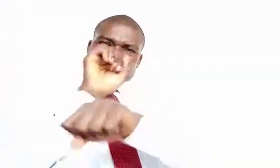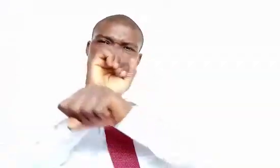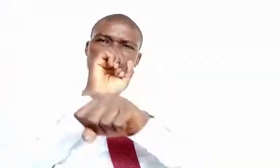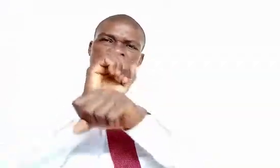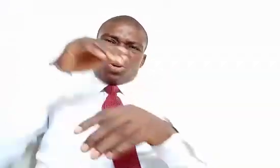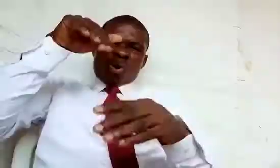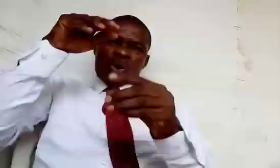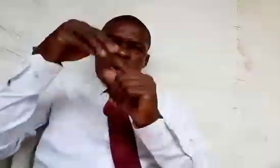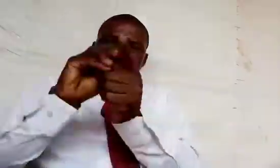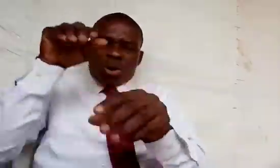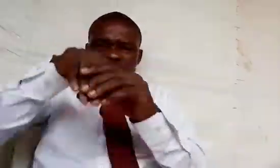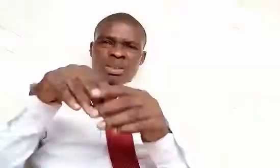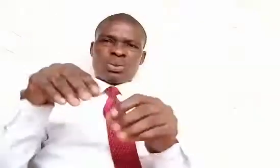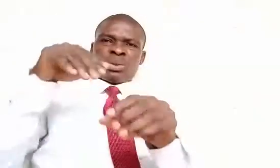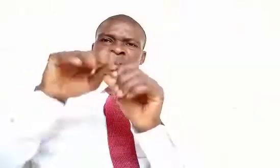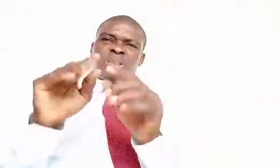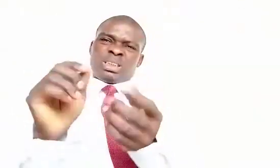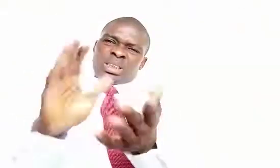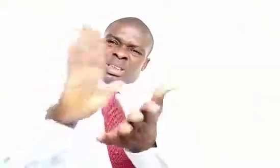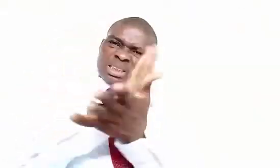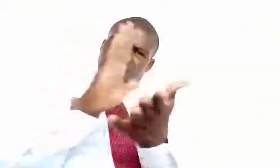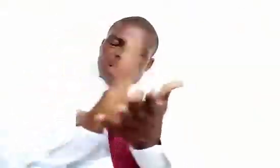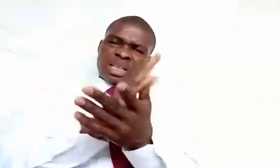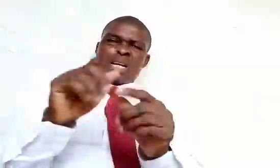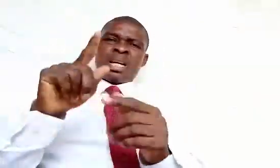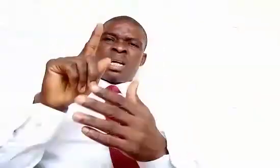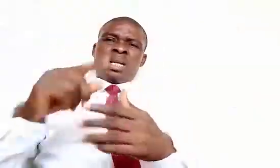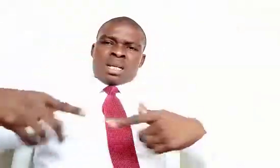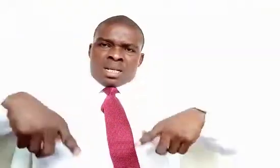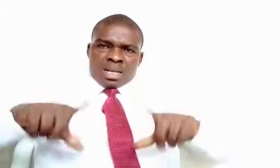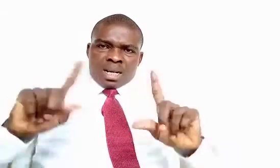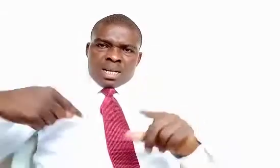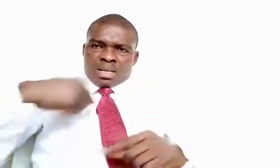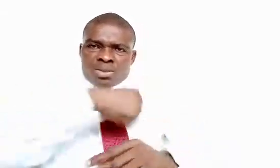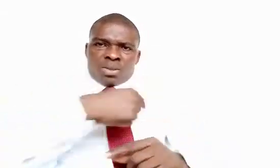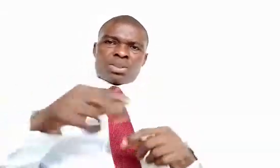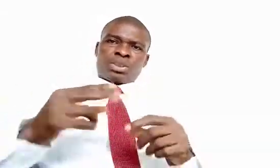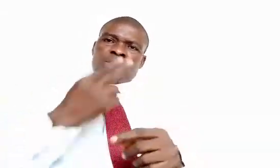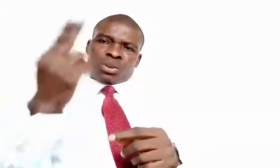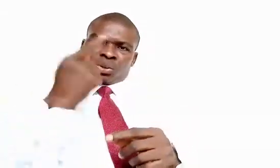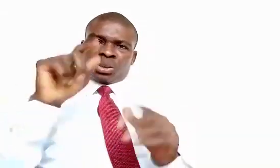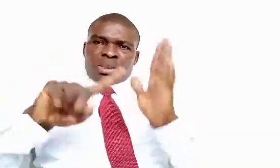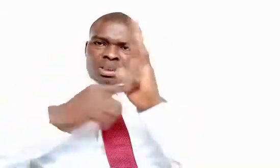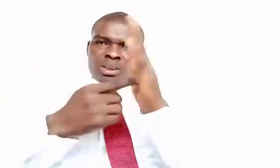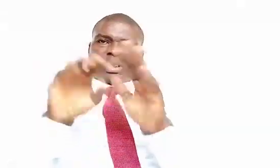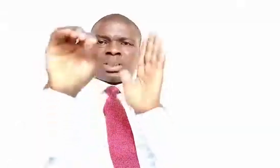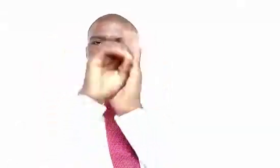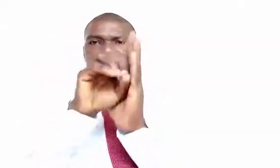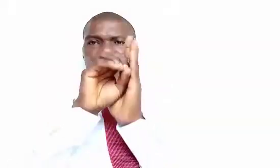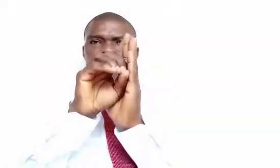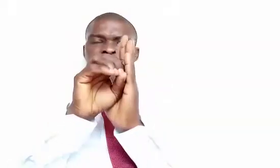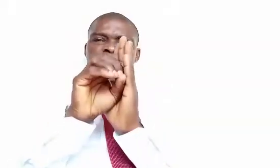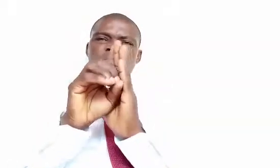a sentence? Let's illustrate this point with the following example. He walked to the